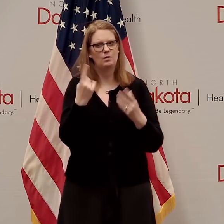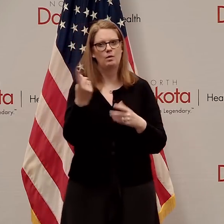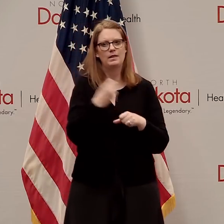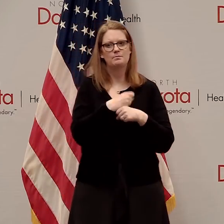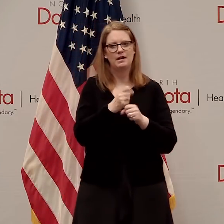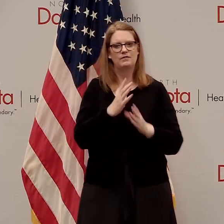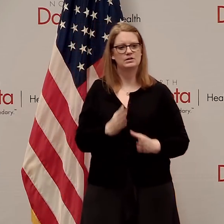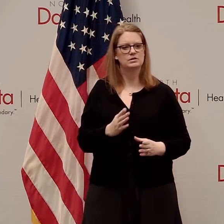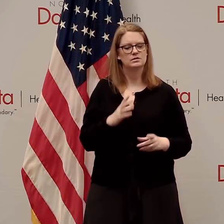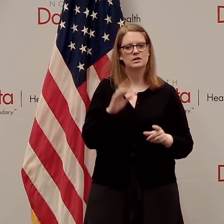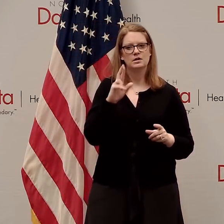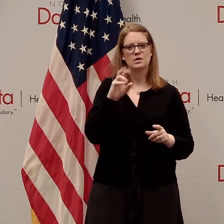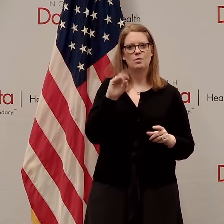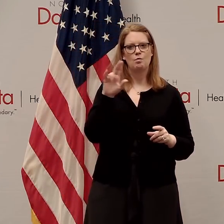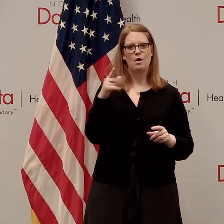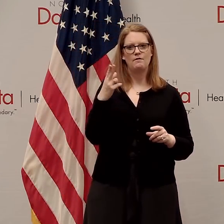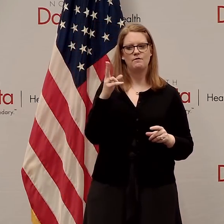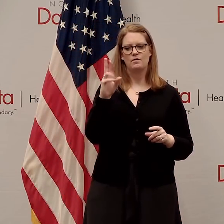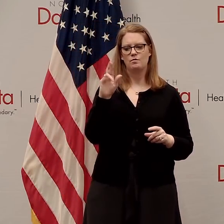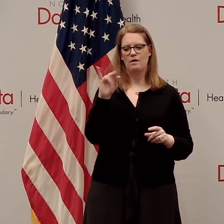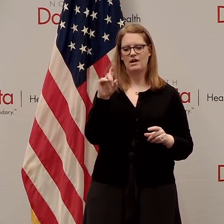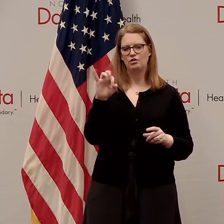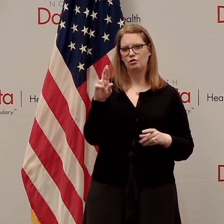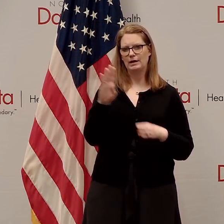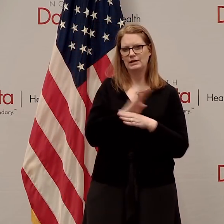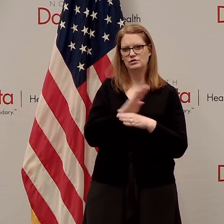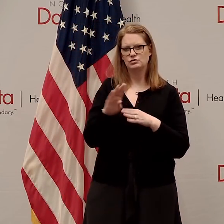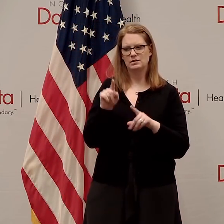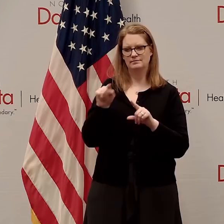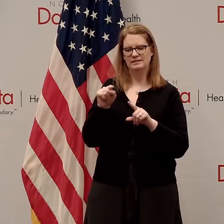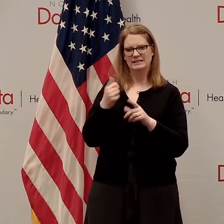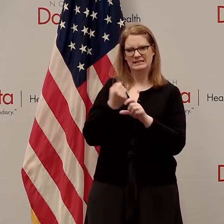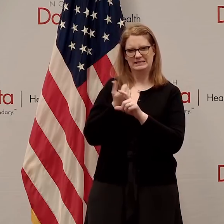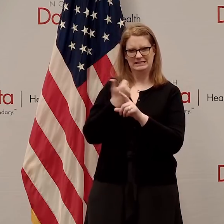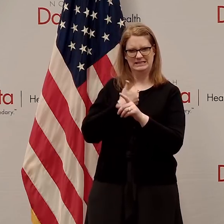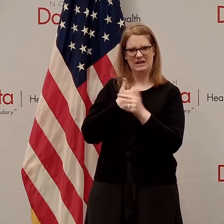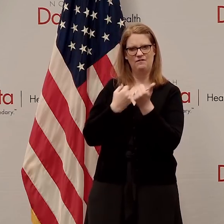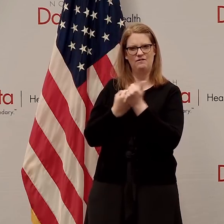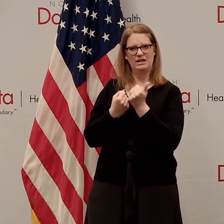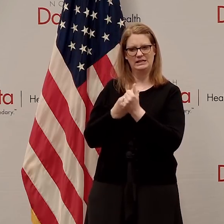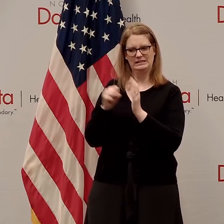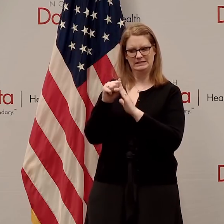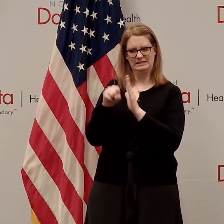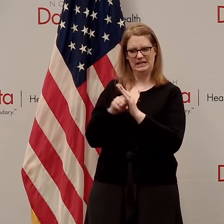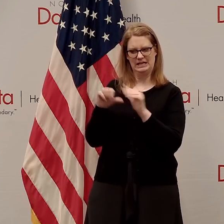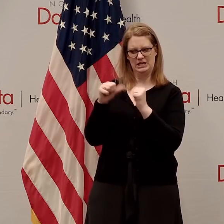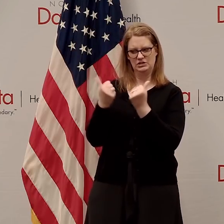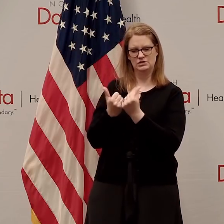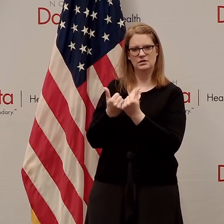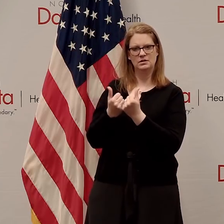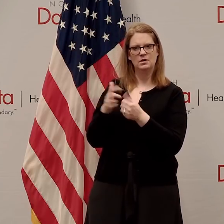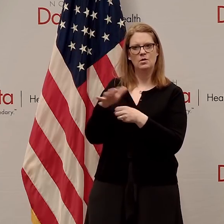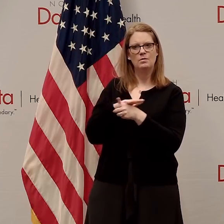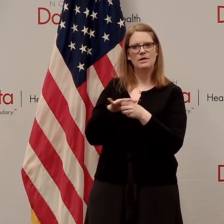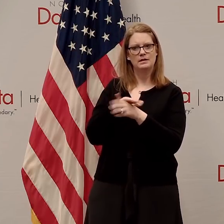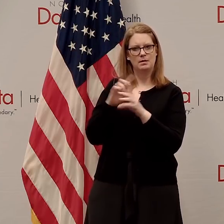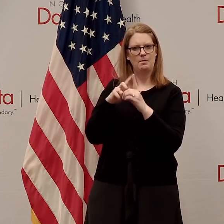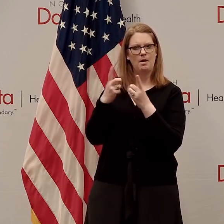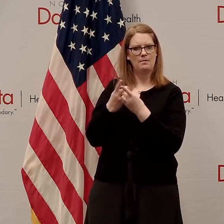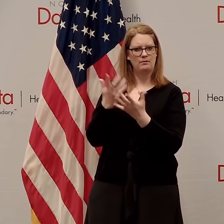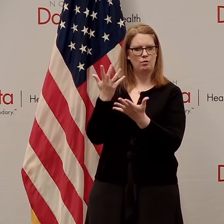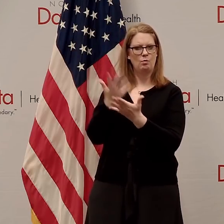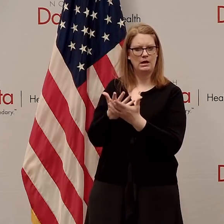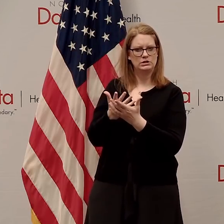is our very own Rough Rider Industries, which is a fully self-funded state agency within the Department of Corrections and